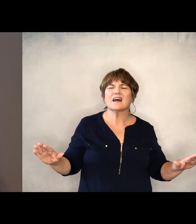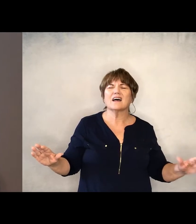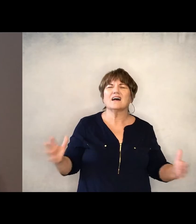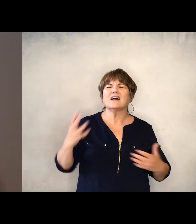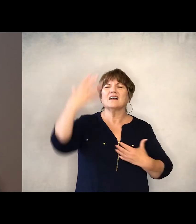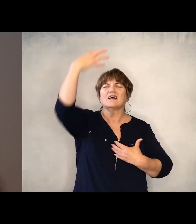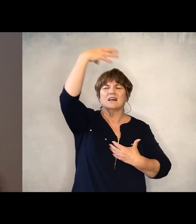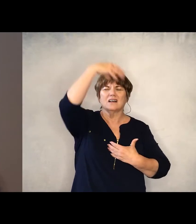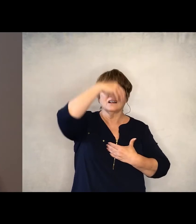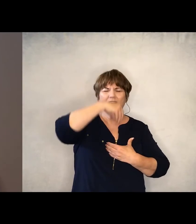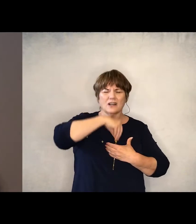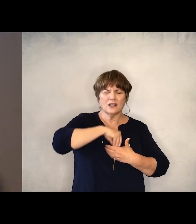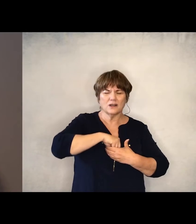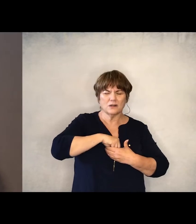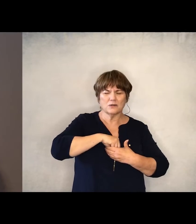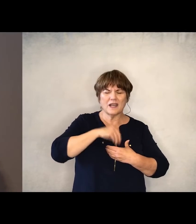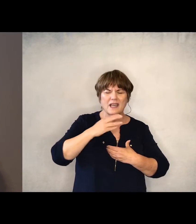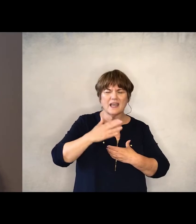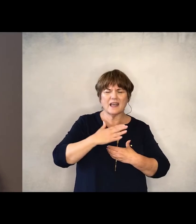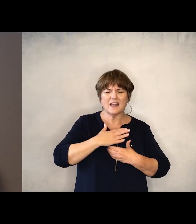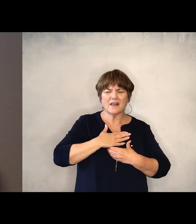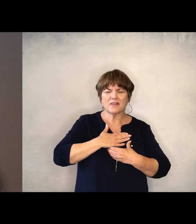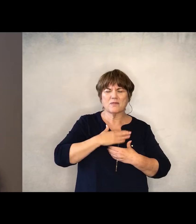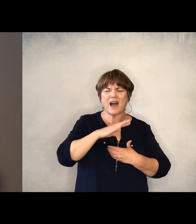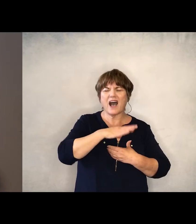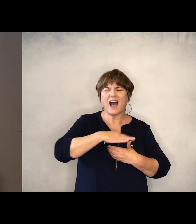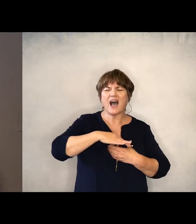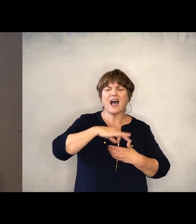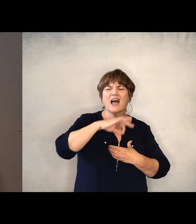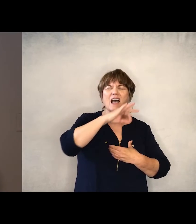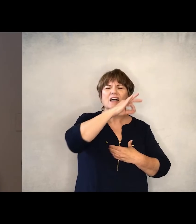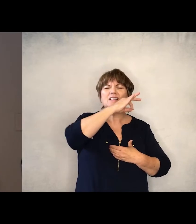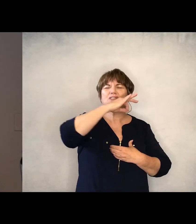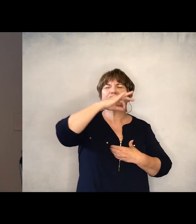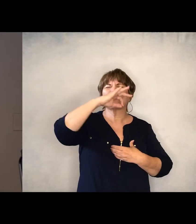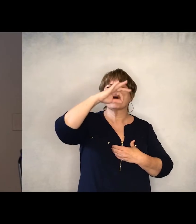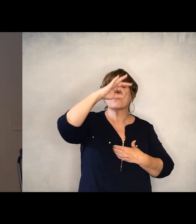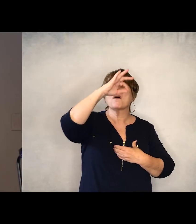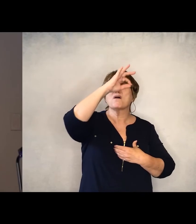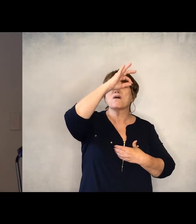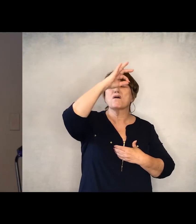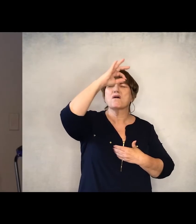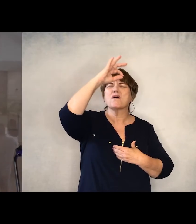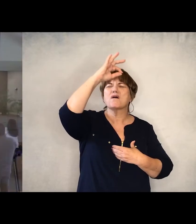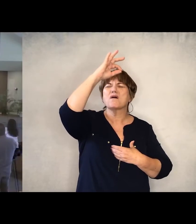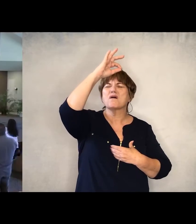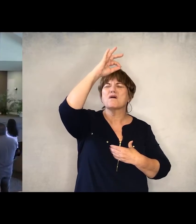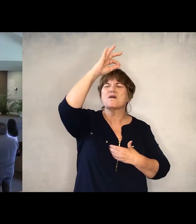Oh,